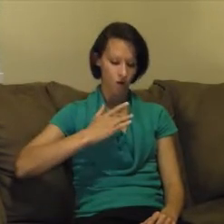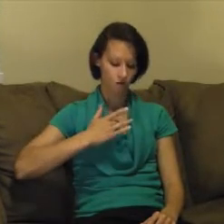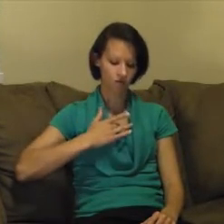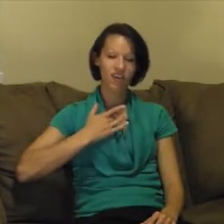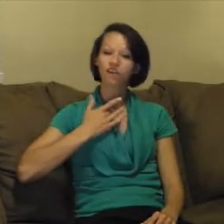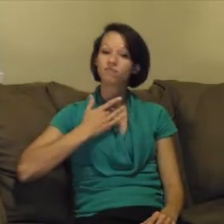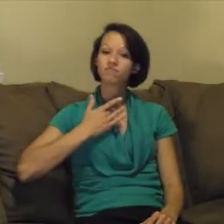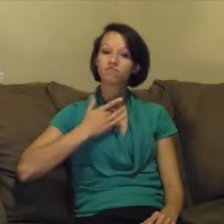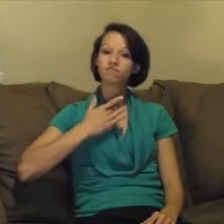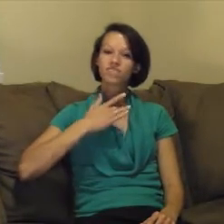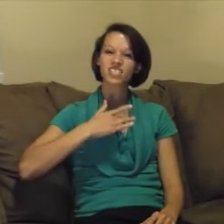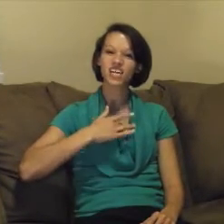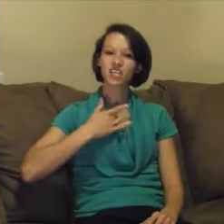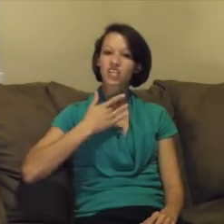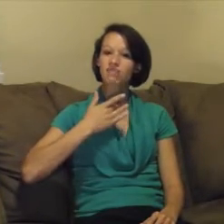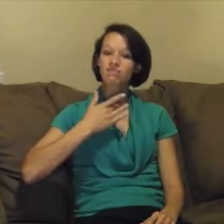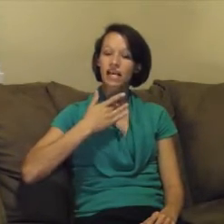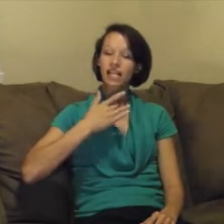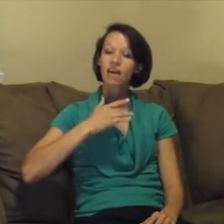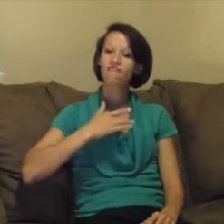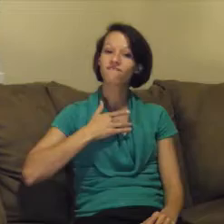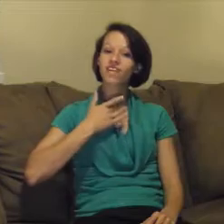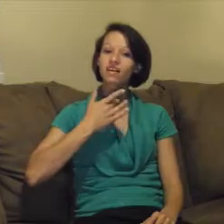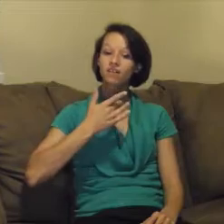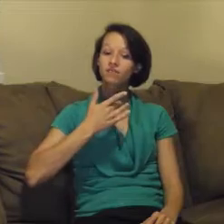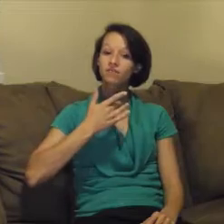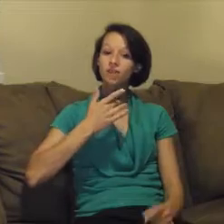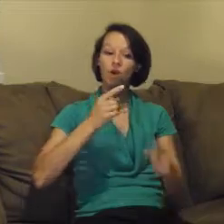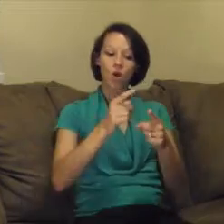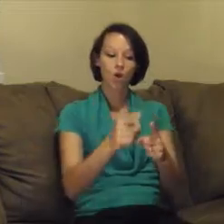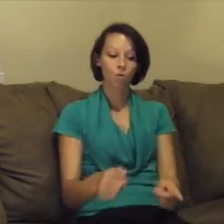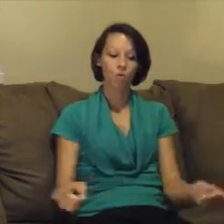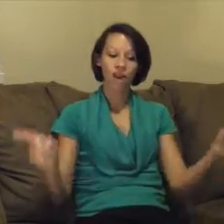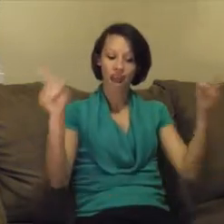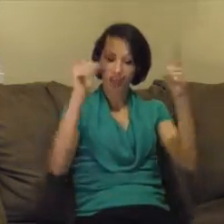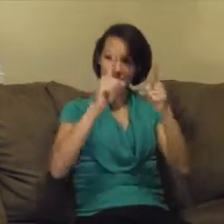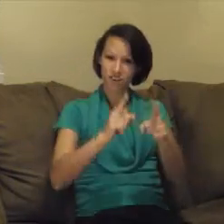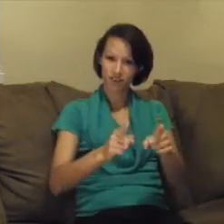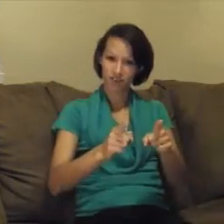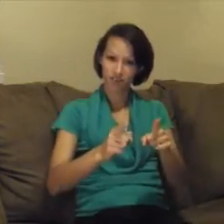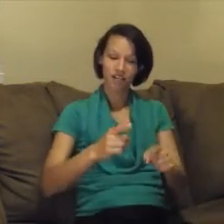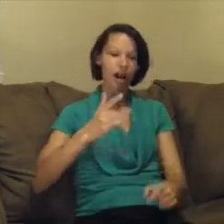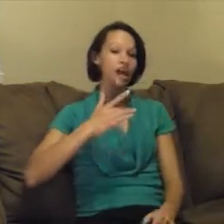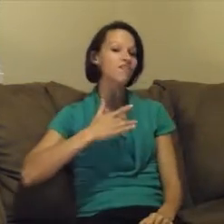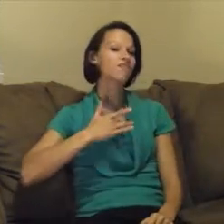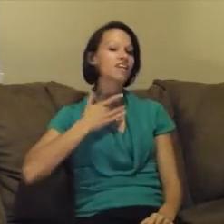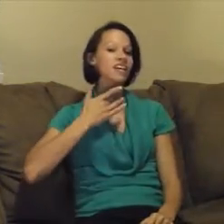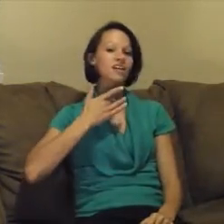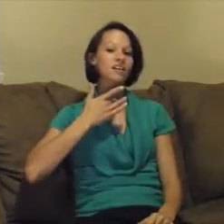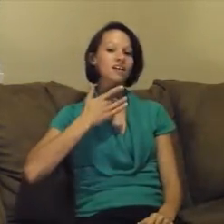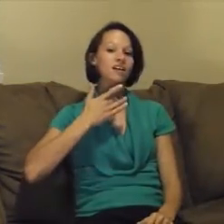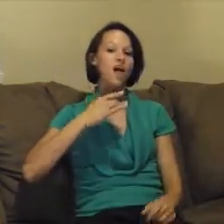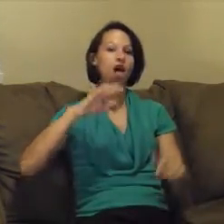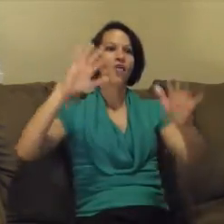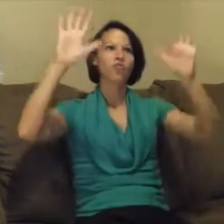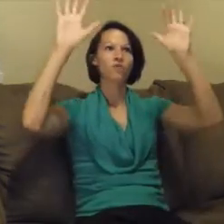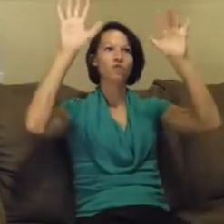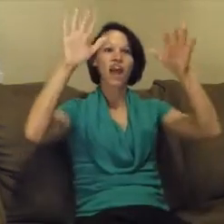go feel. And just touch it lightly. Feel. Whenever I feel the